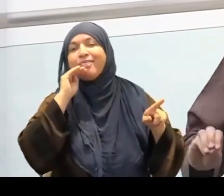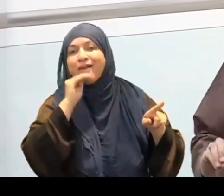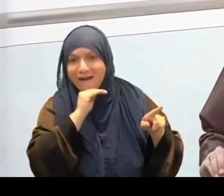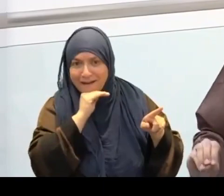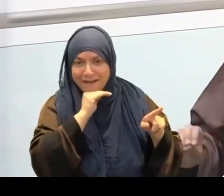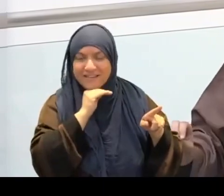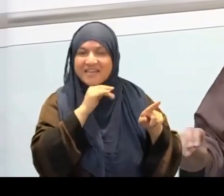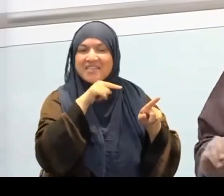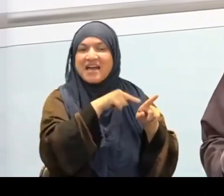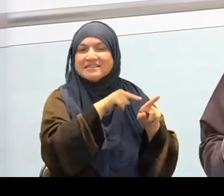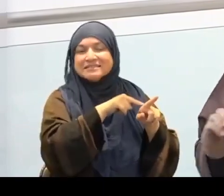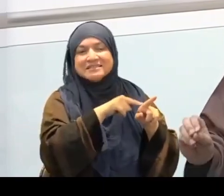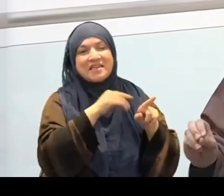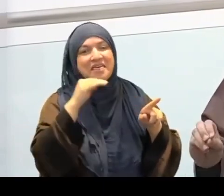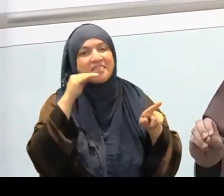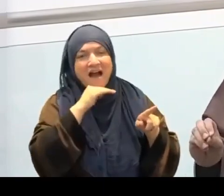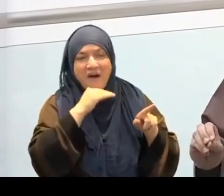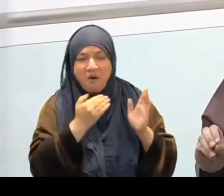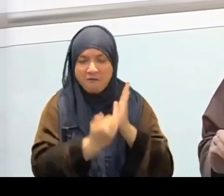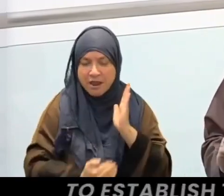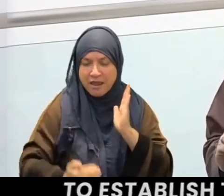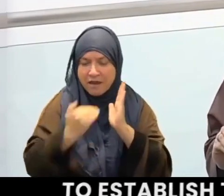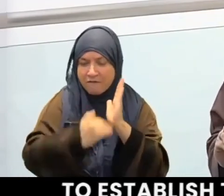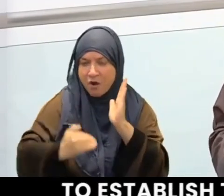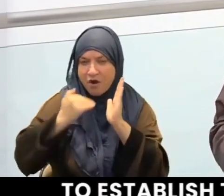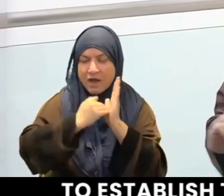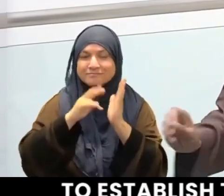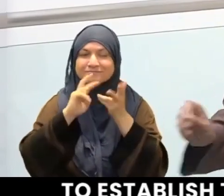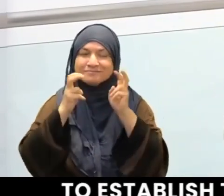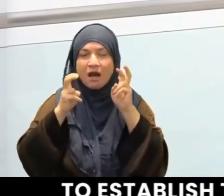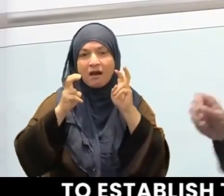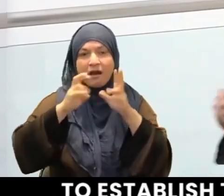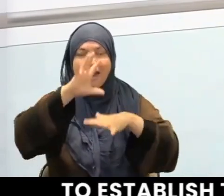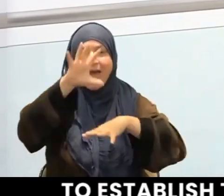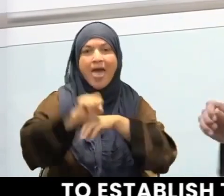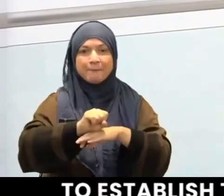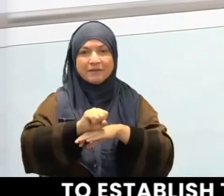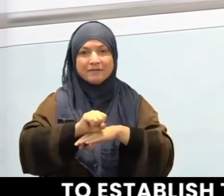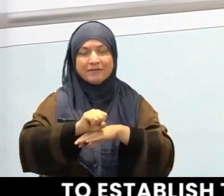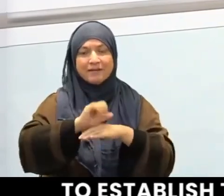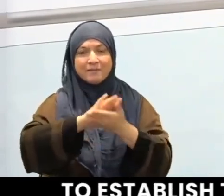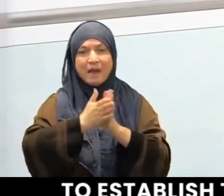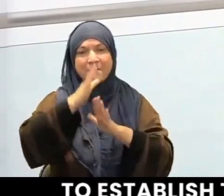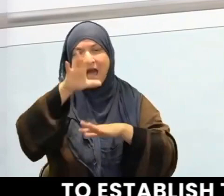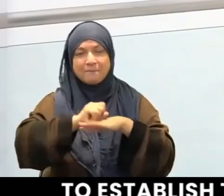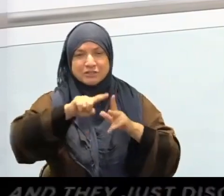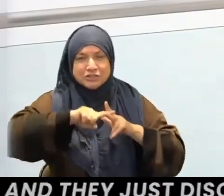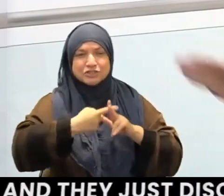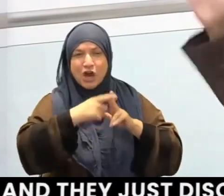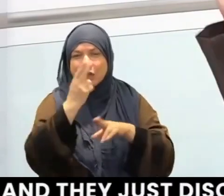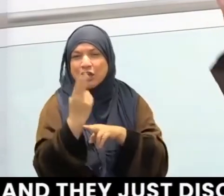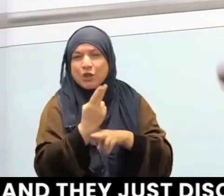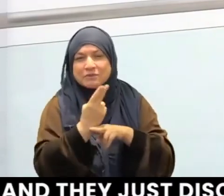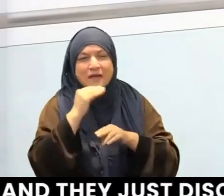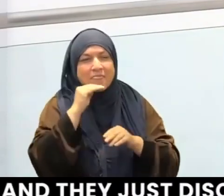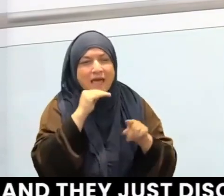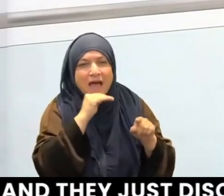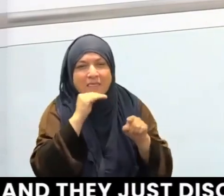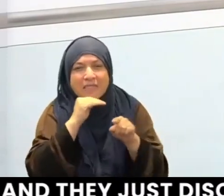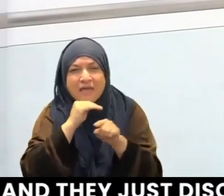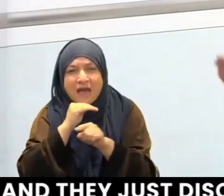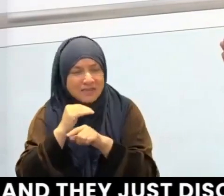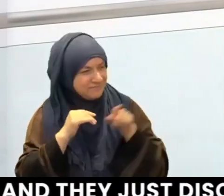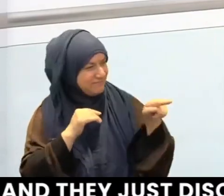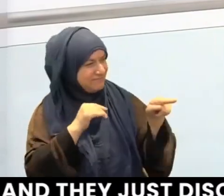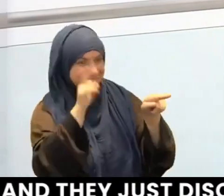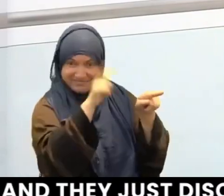then a person starts to use that lying to establish trickery in all of their different fields of life, and they just disobey Allah subhanahu wa